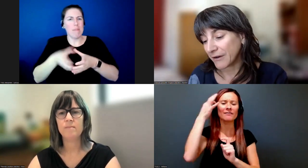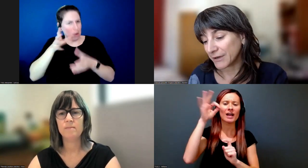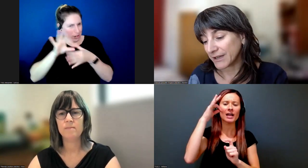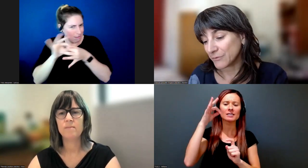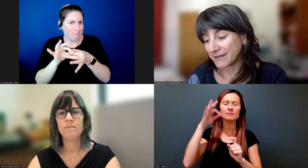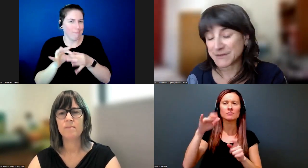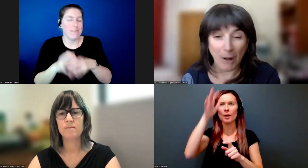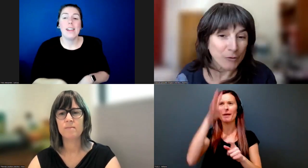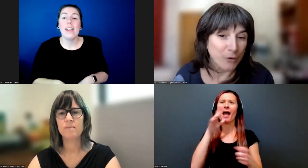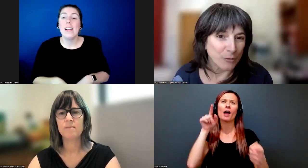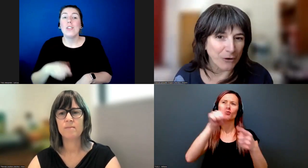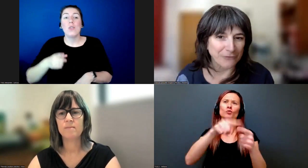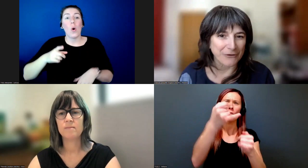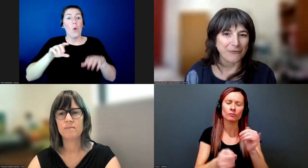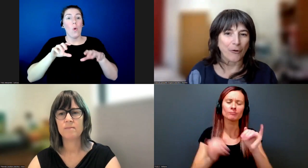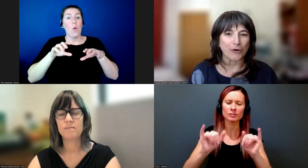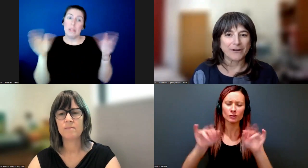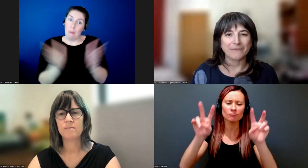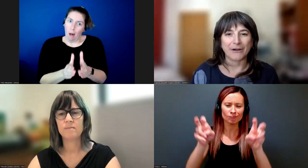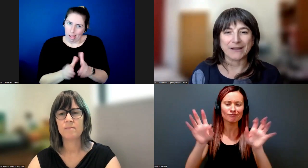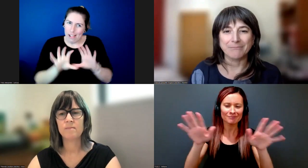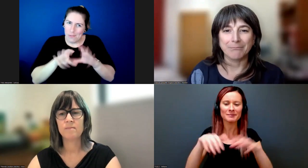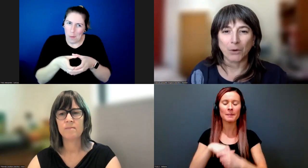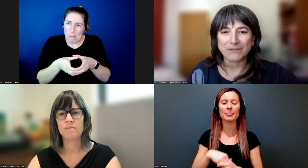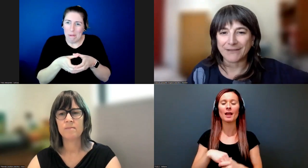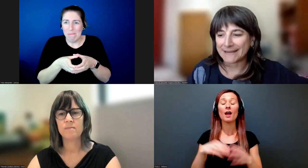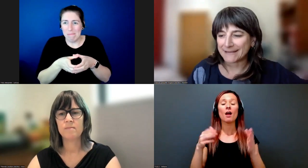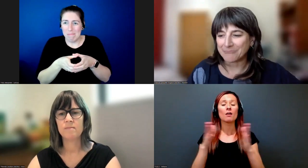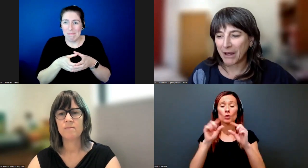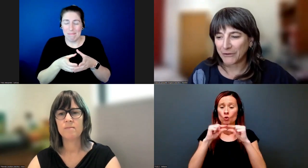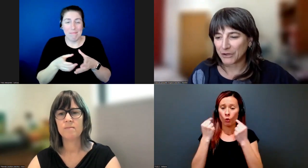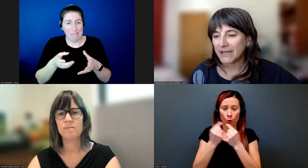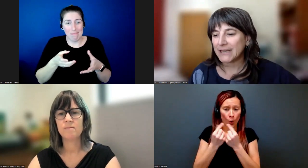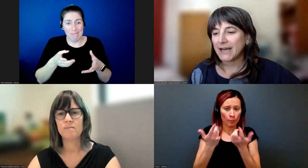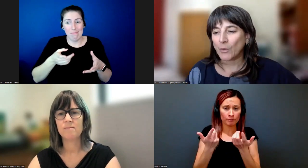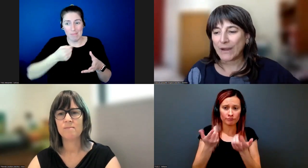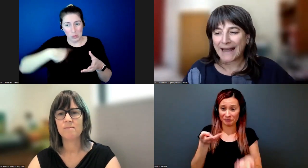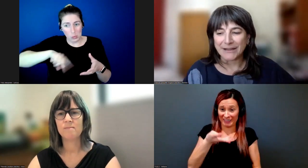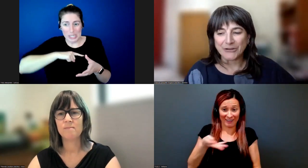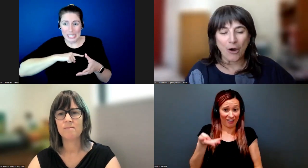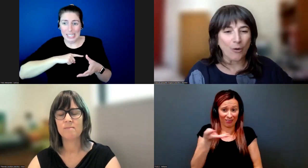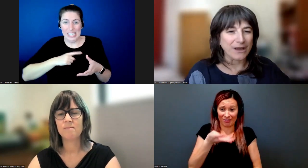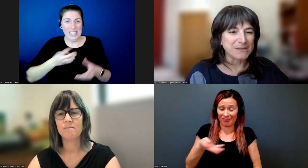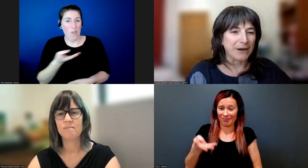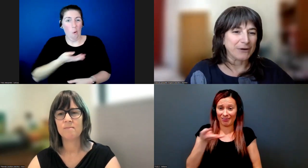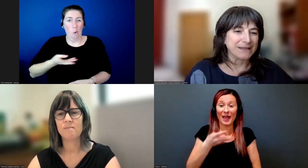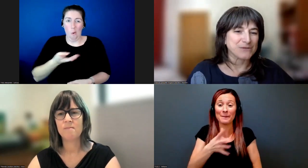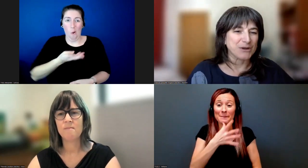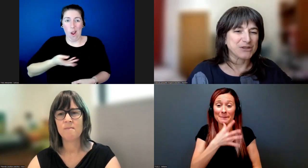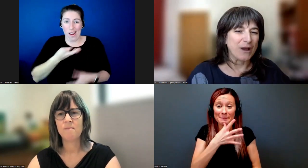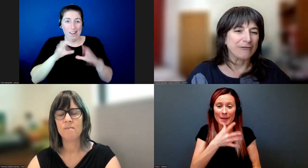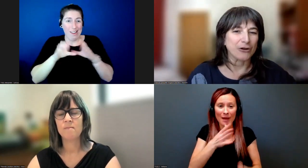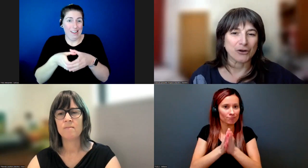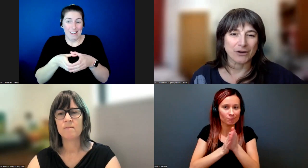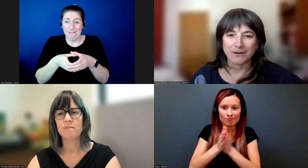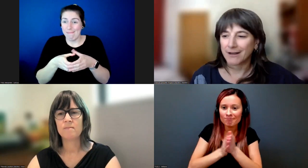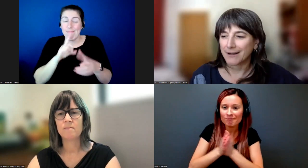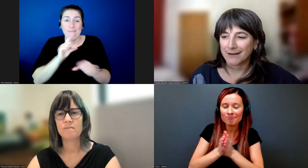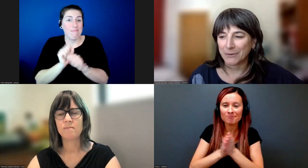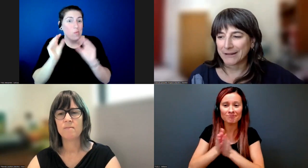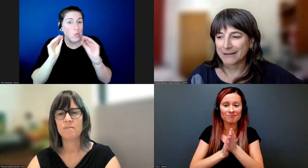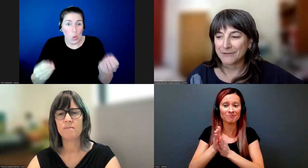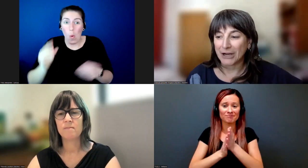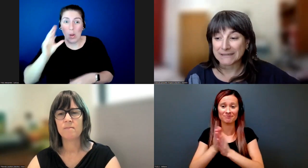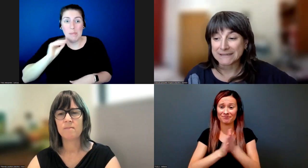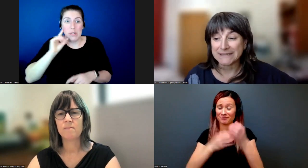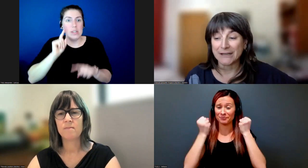a very small group of 4 very motivated mothers. We had no experience whatsoever